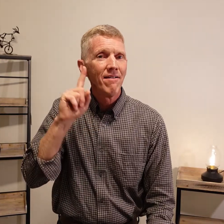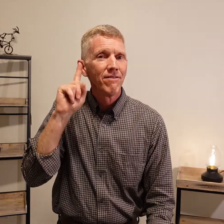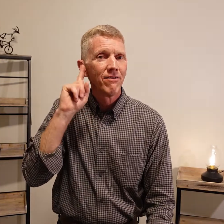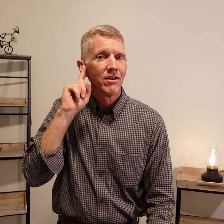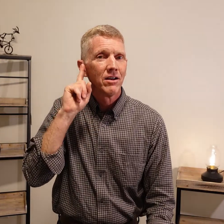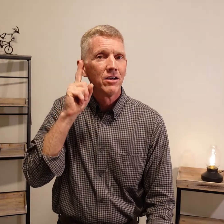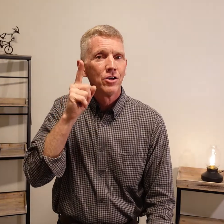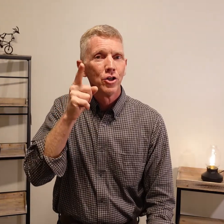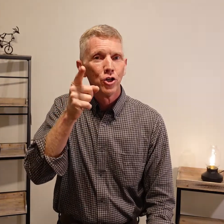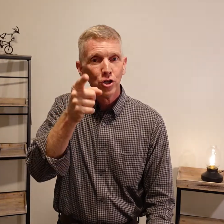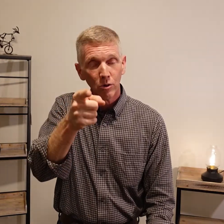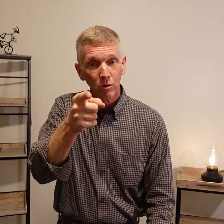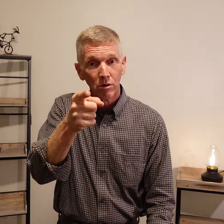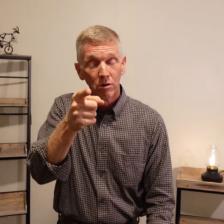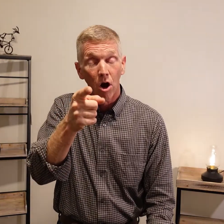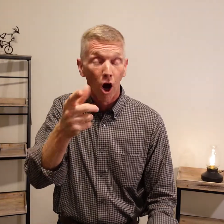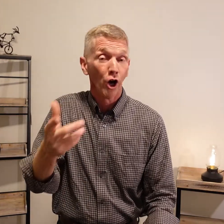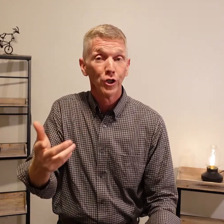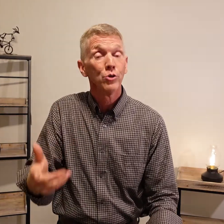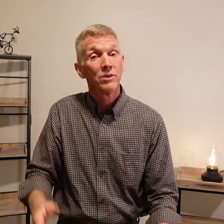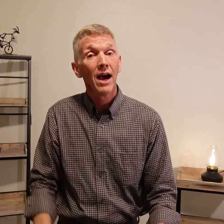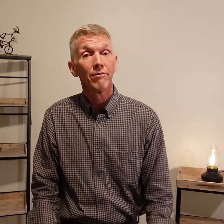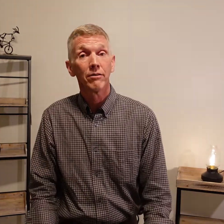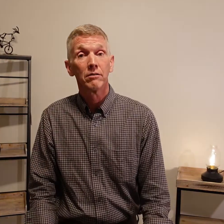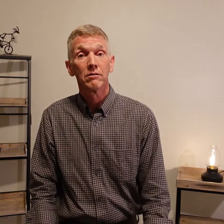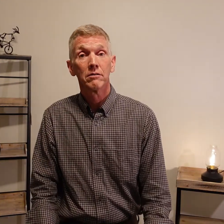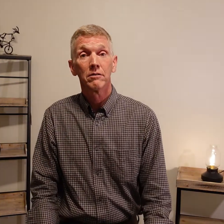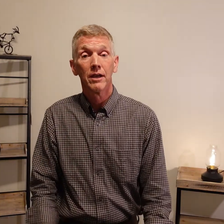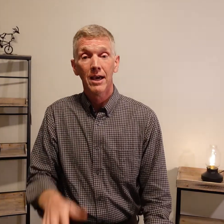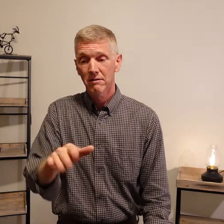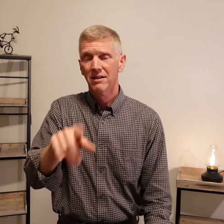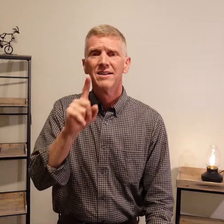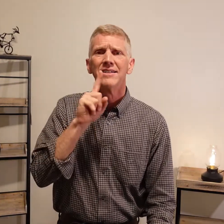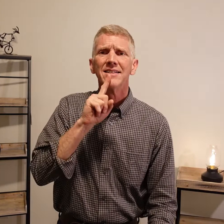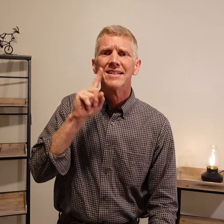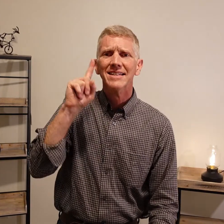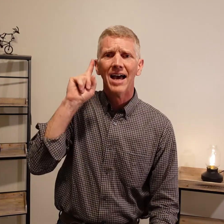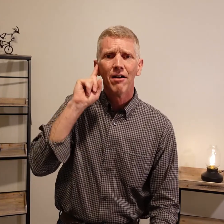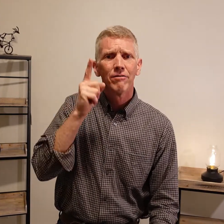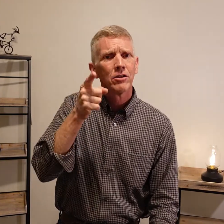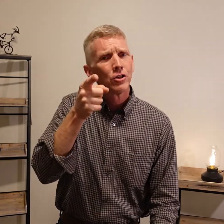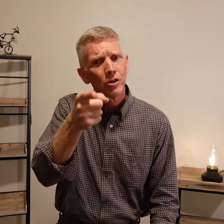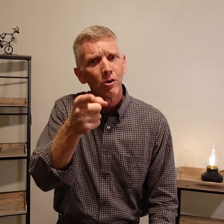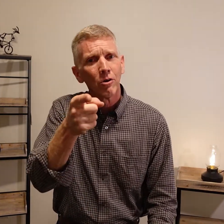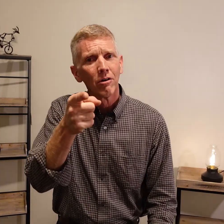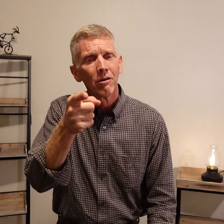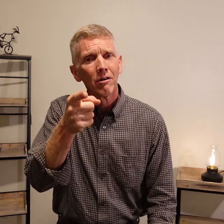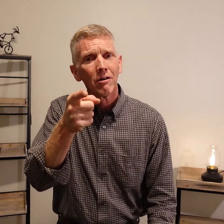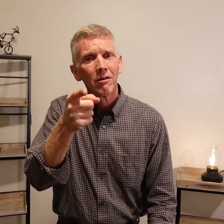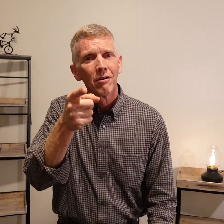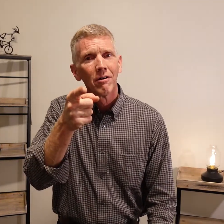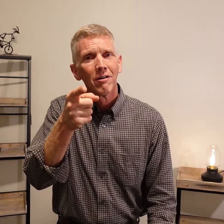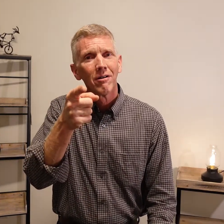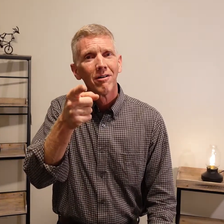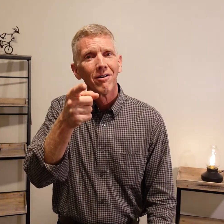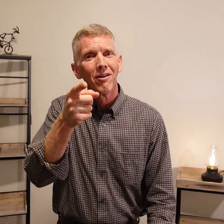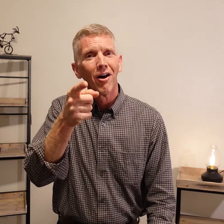Deaf, you. Are you deaf? Okay? Deaf, you. All